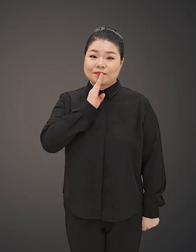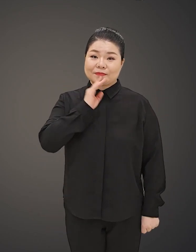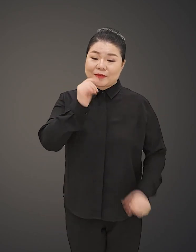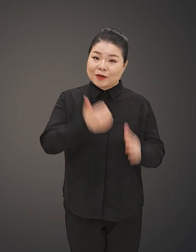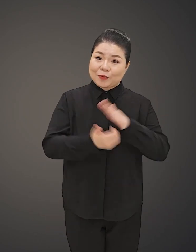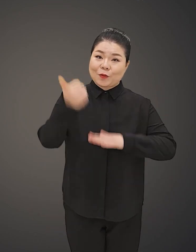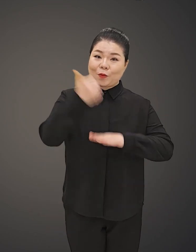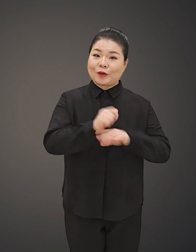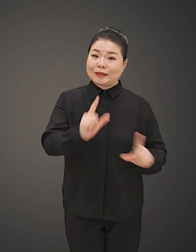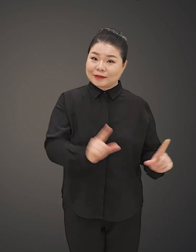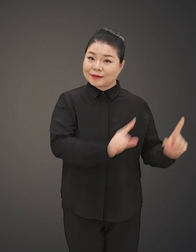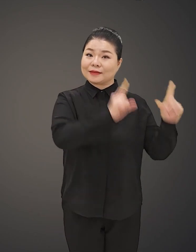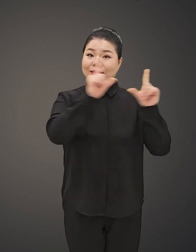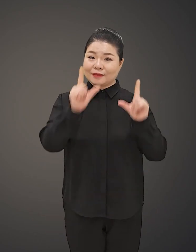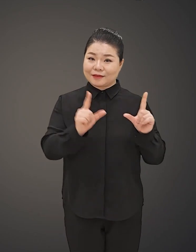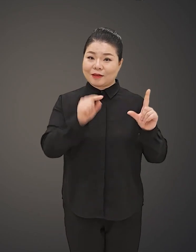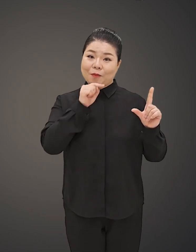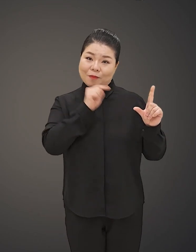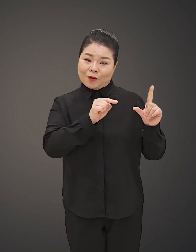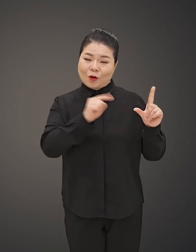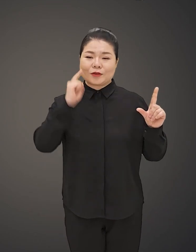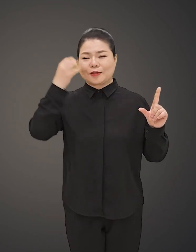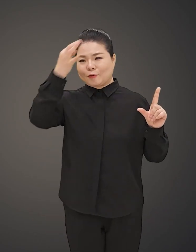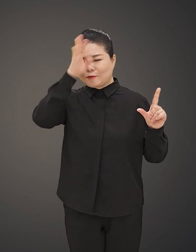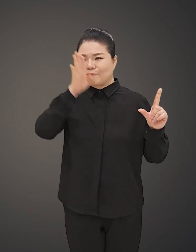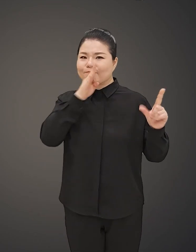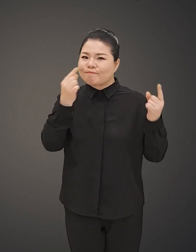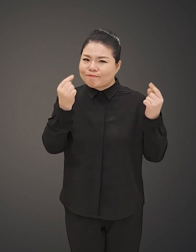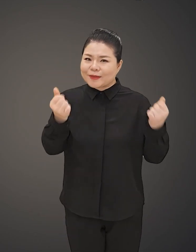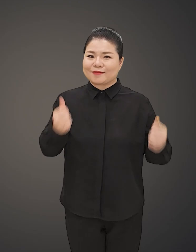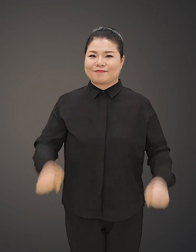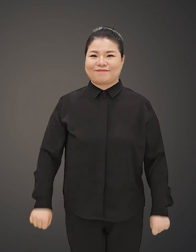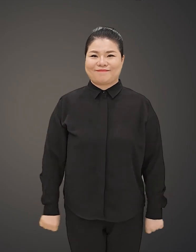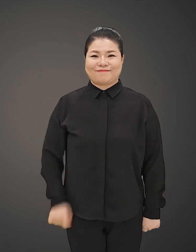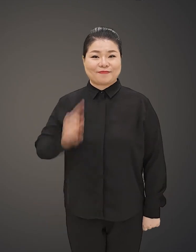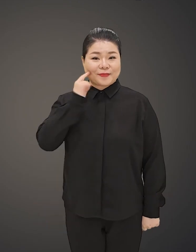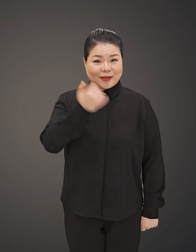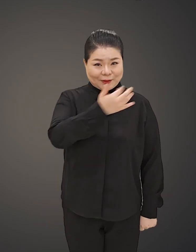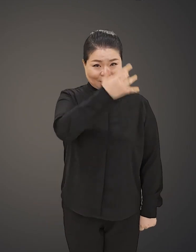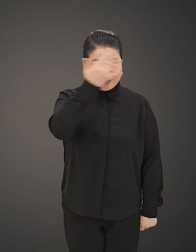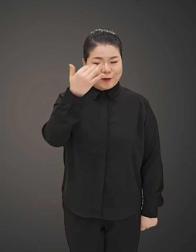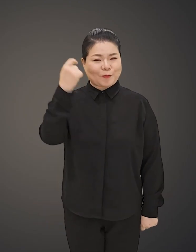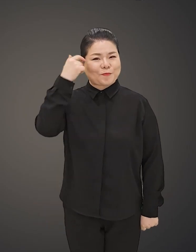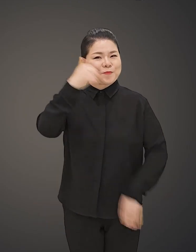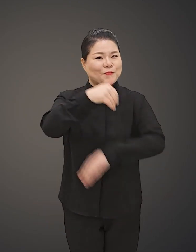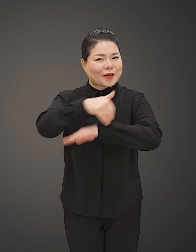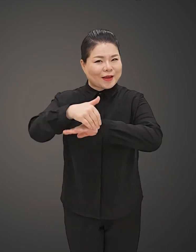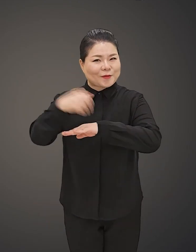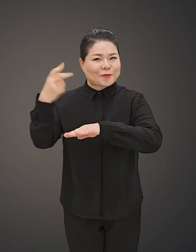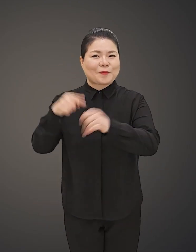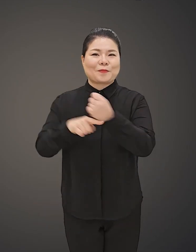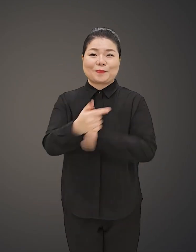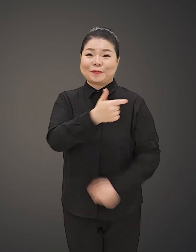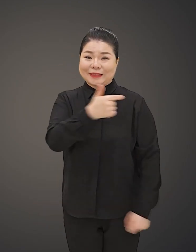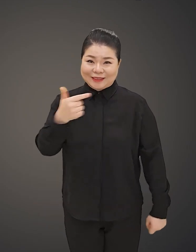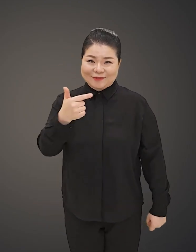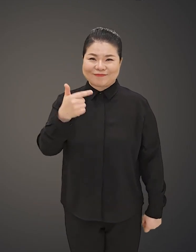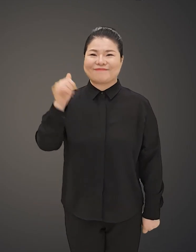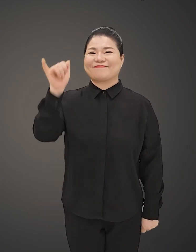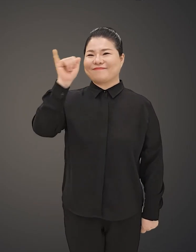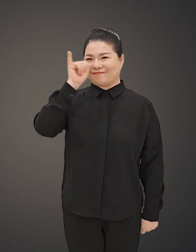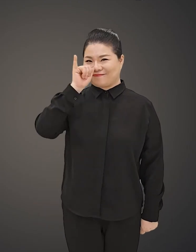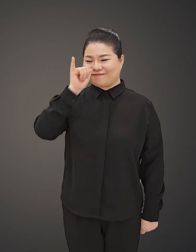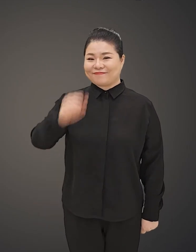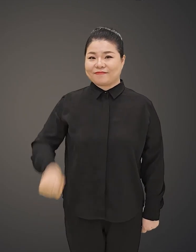A truly successful life is a lot like art. It's beautiful, it's intentional, and of course it's